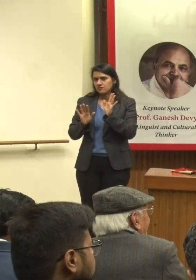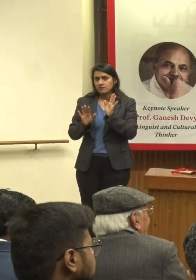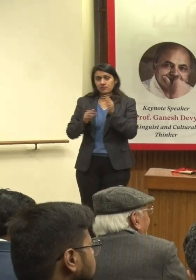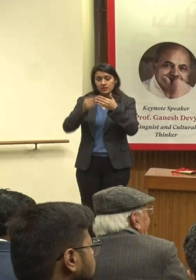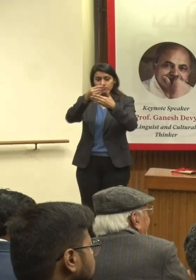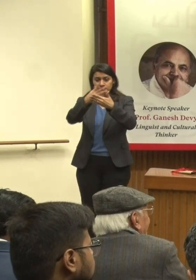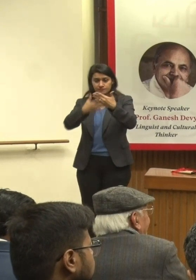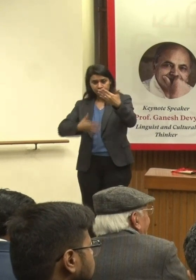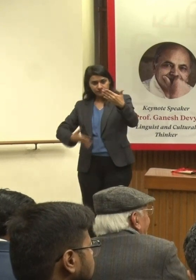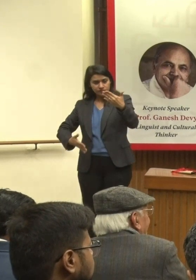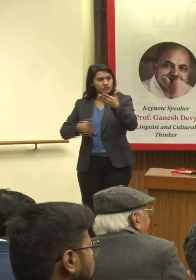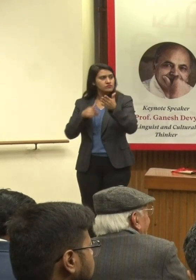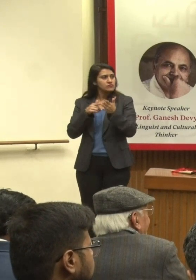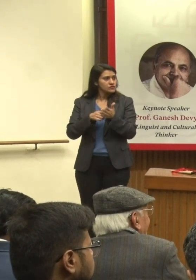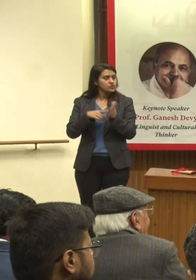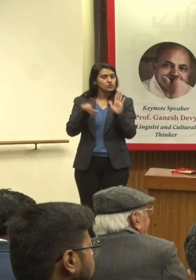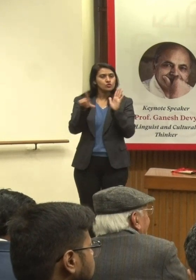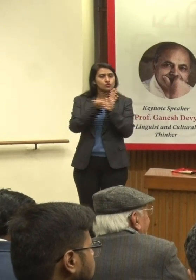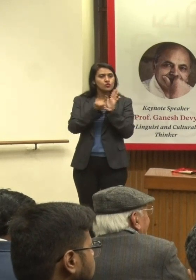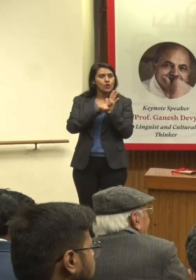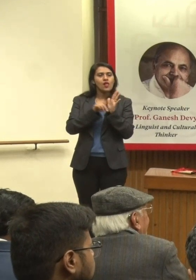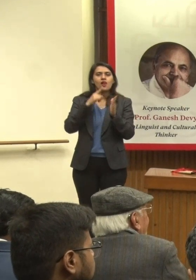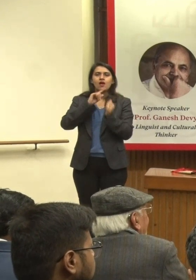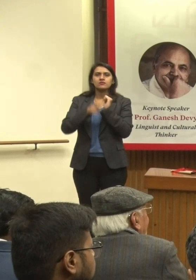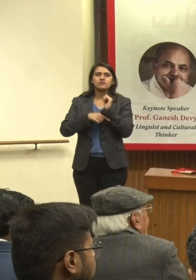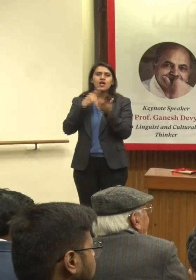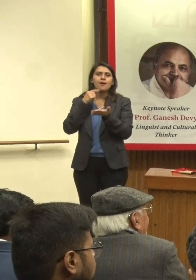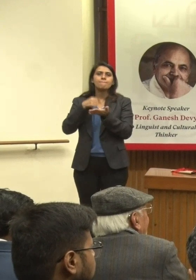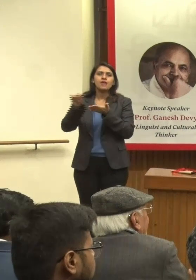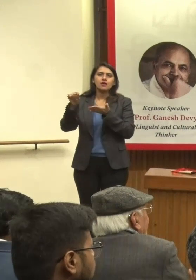area to which this law applied.